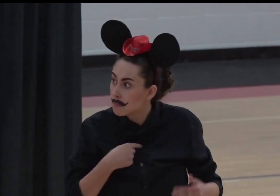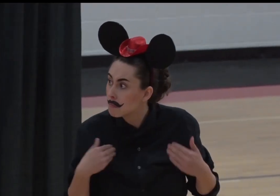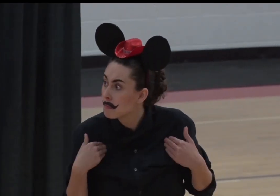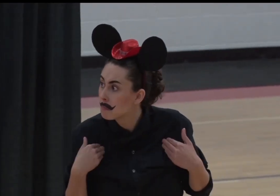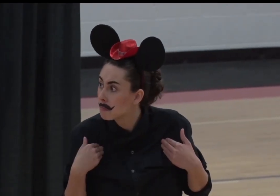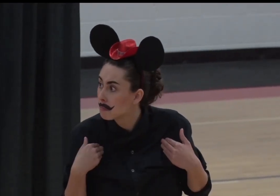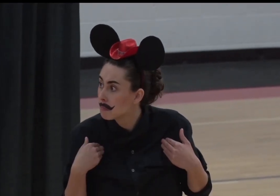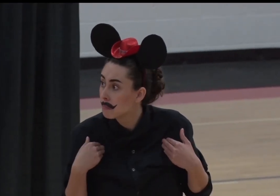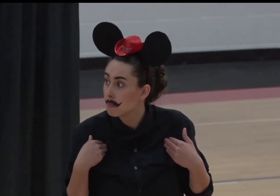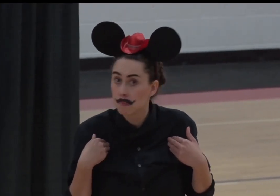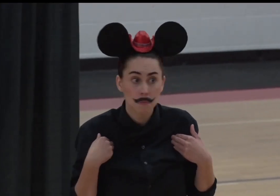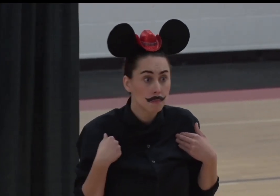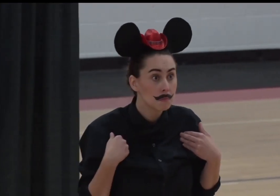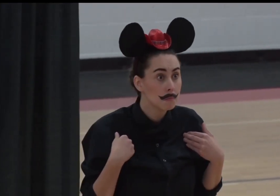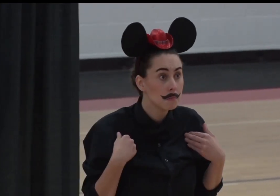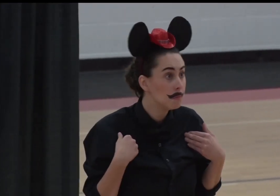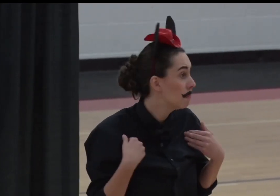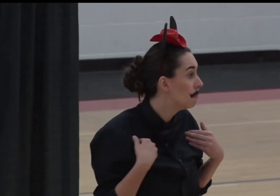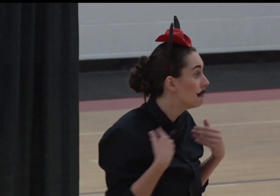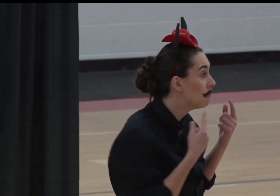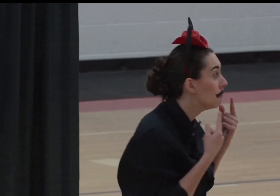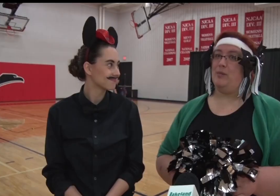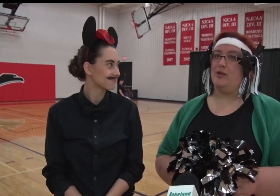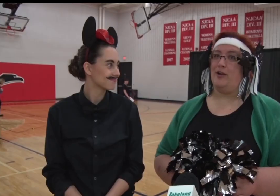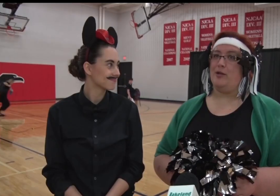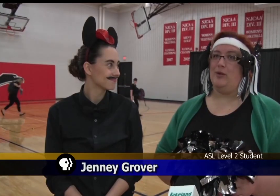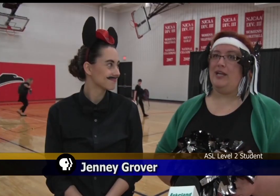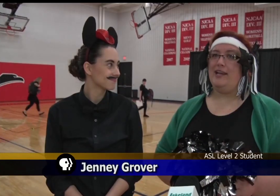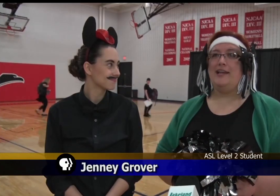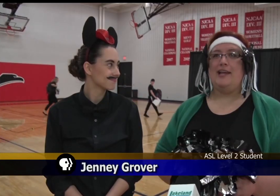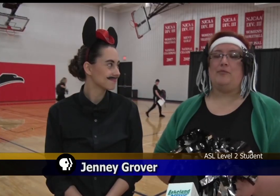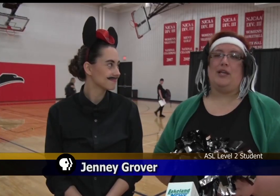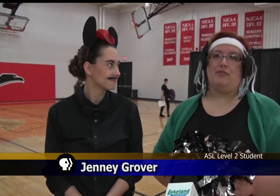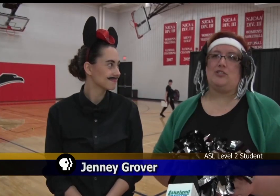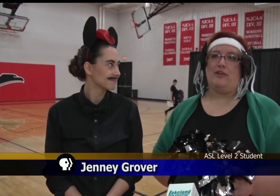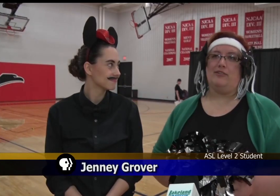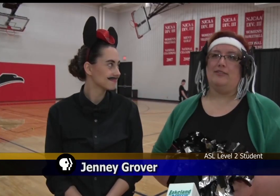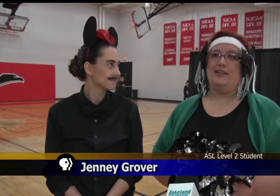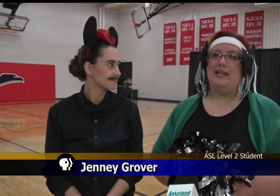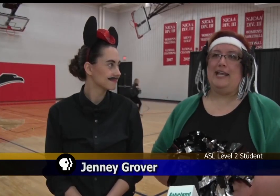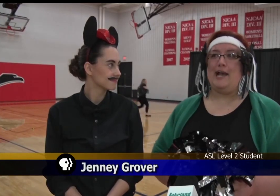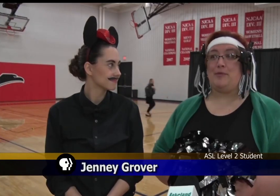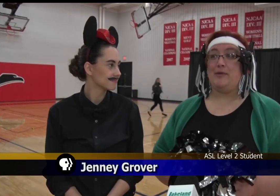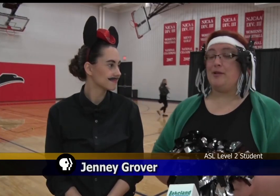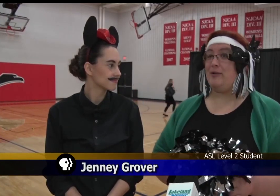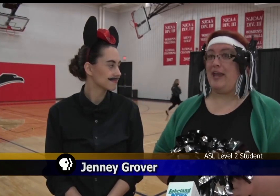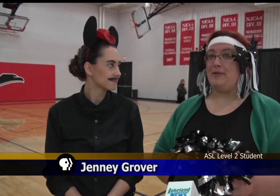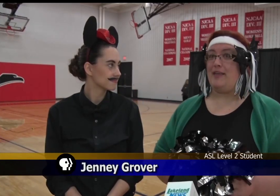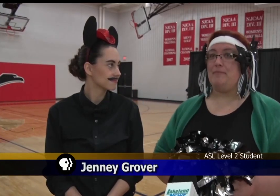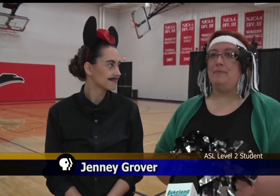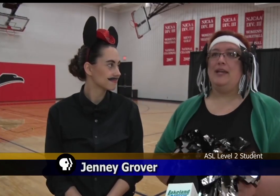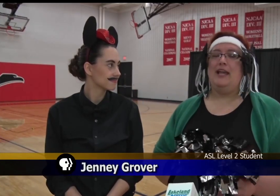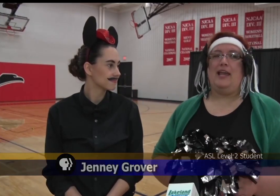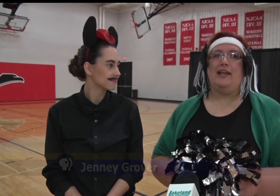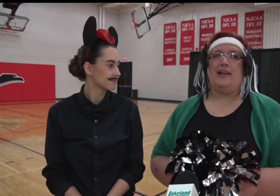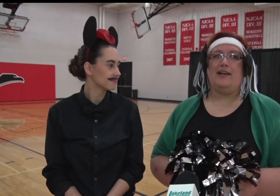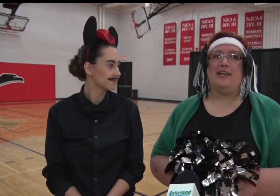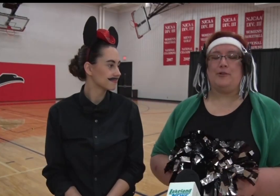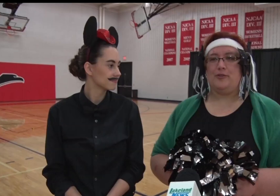everyday lives. We have a lot of deaf people in our community and we can reach out and help them and communicate with them and include